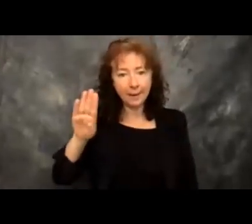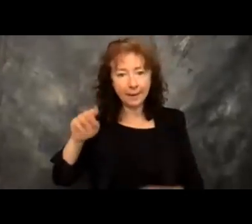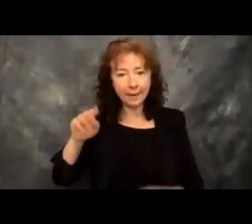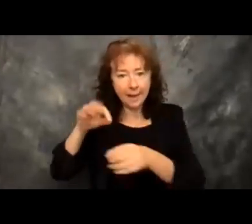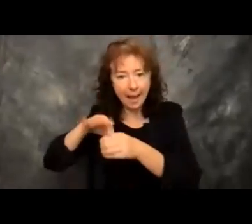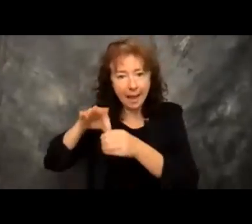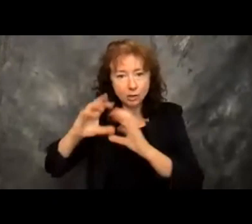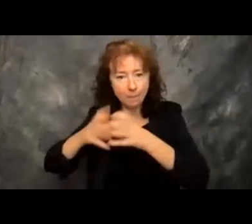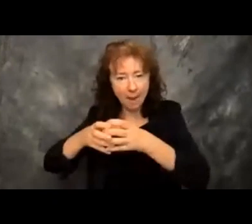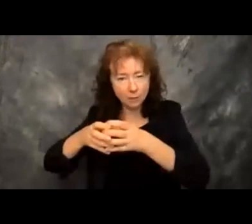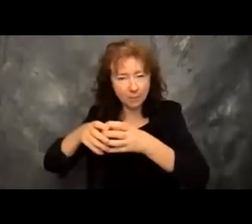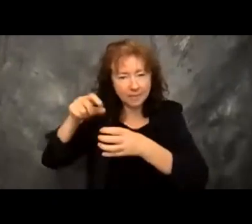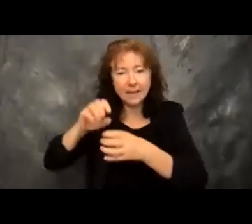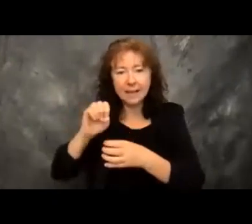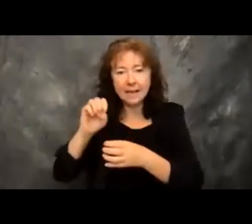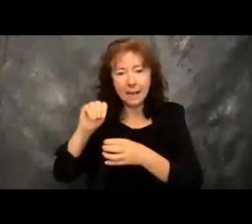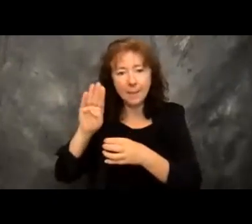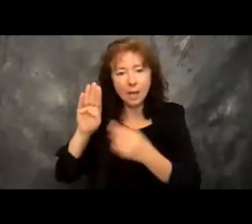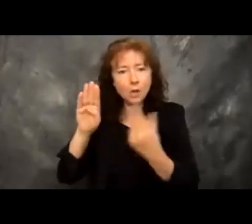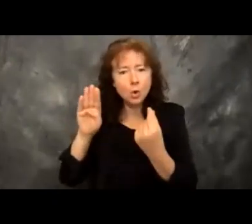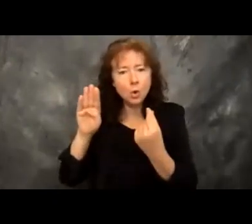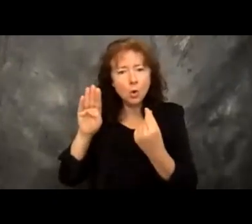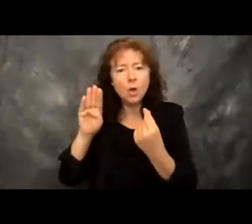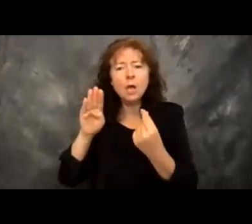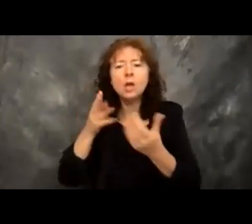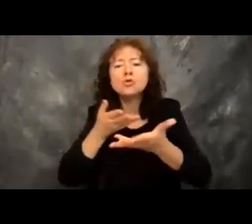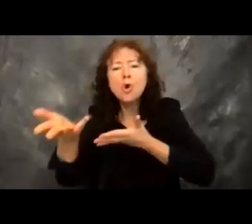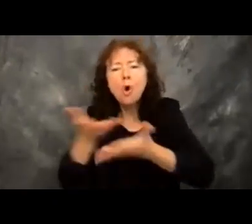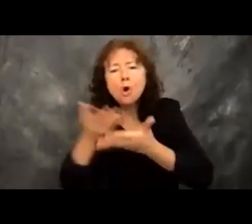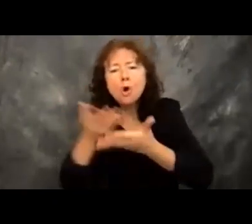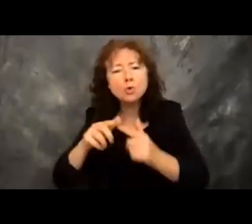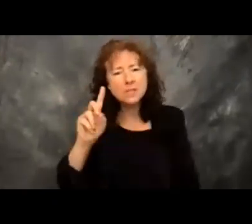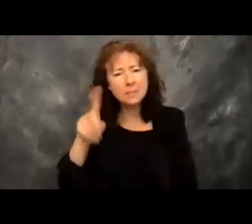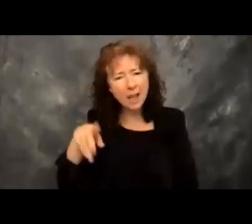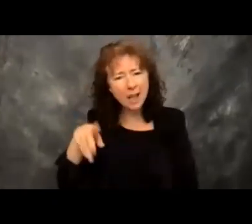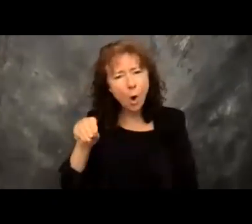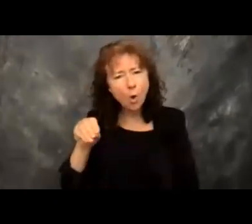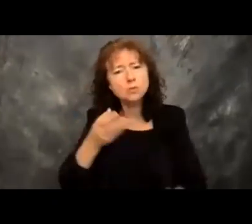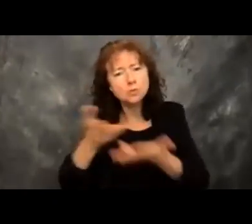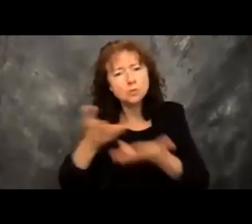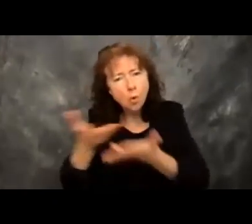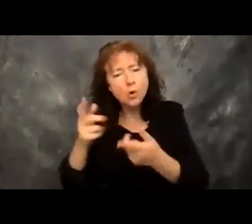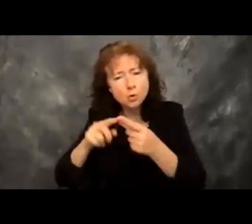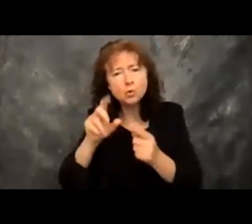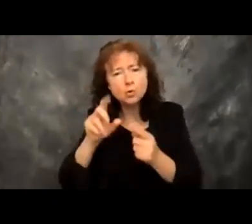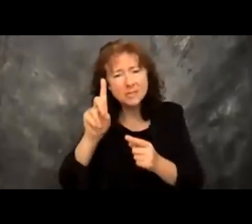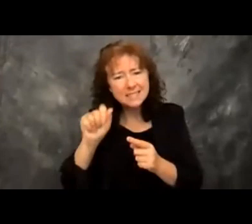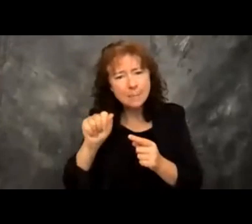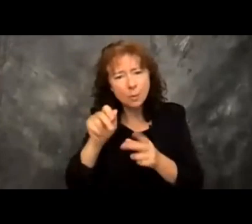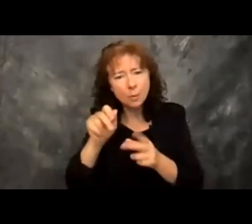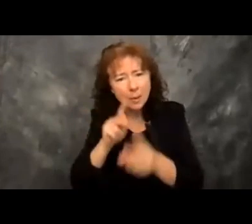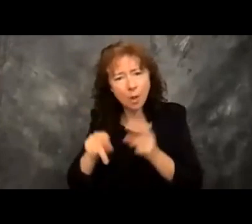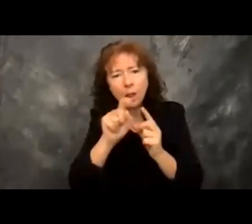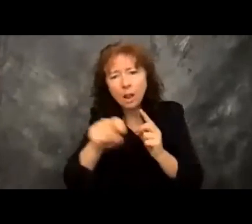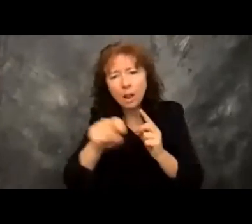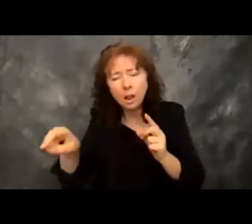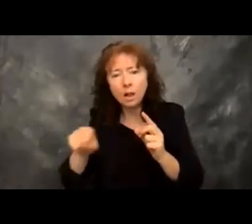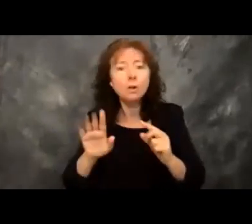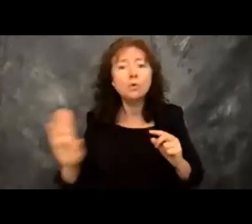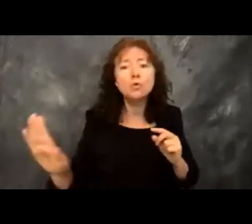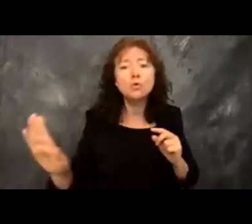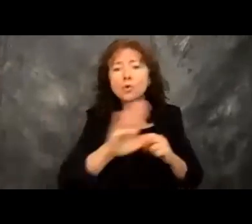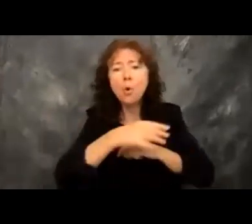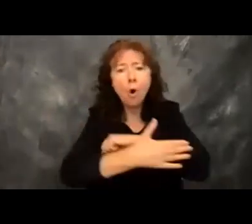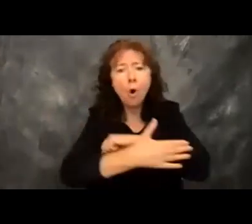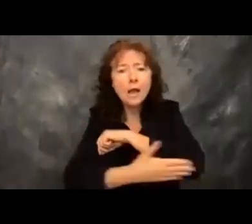DPOs, consult with people with disabilities. So reach out to the different disabled persons organizations in your country and ask